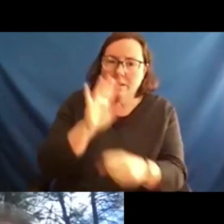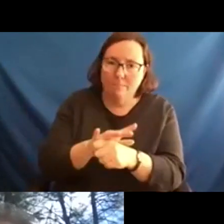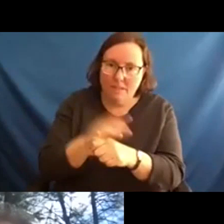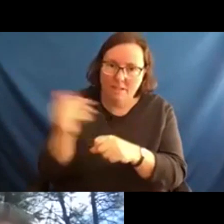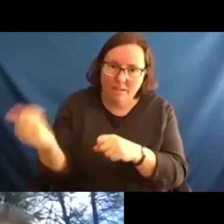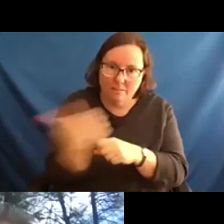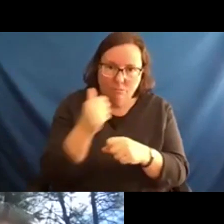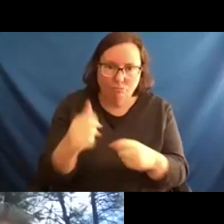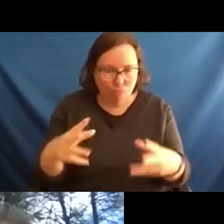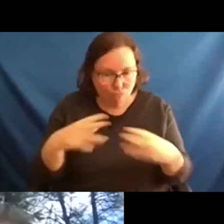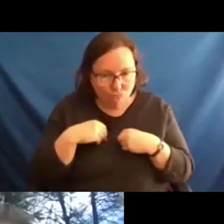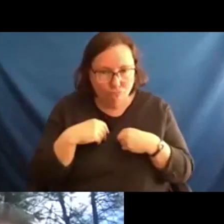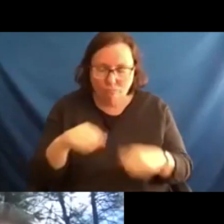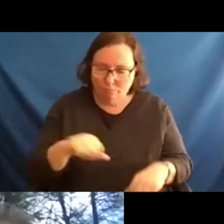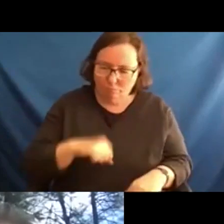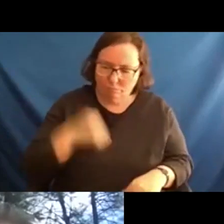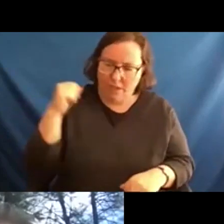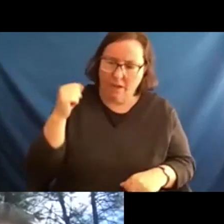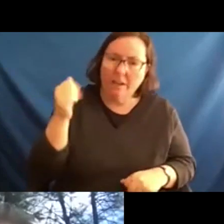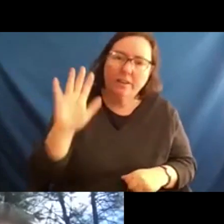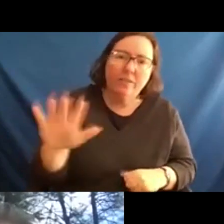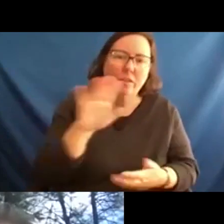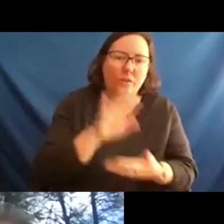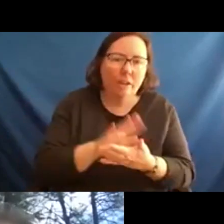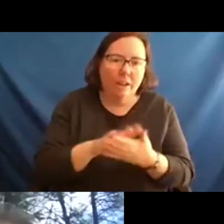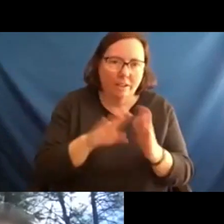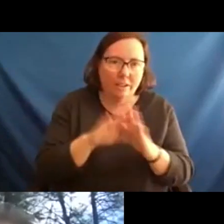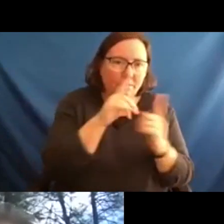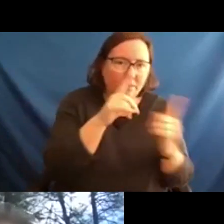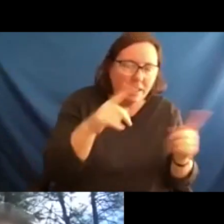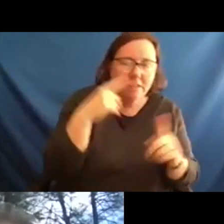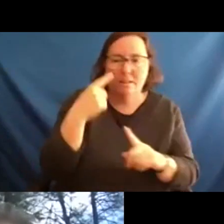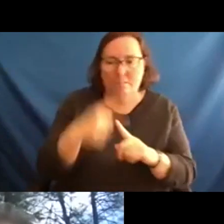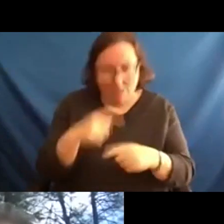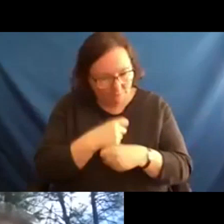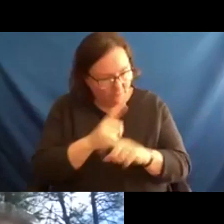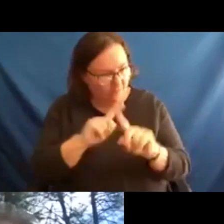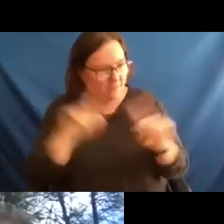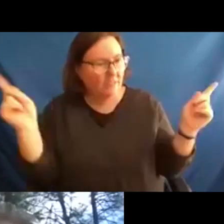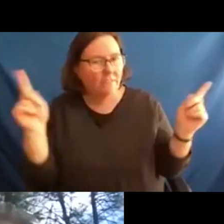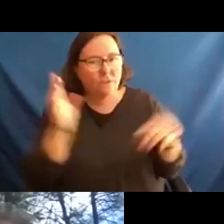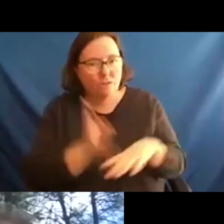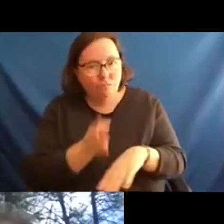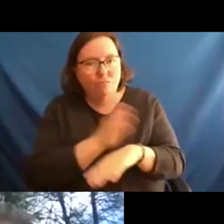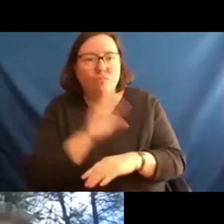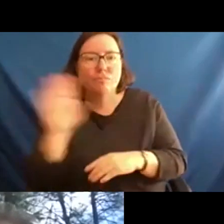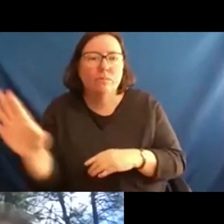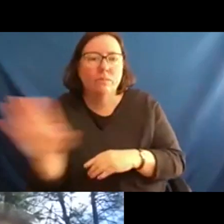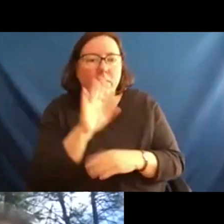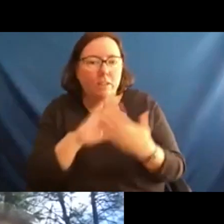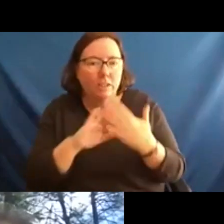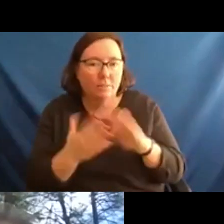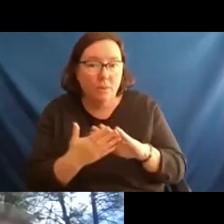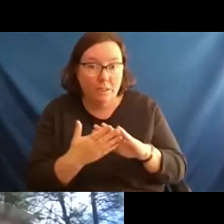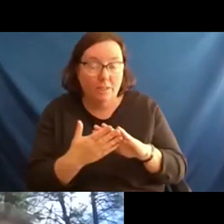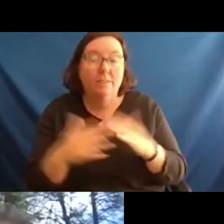taking personal pride in their academics and making a difference in their communities. We